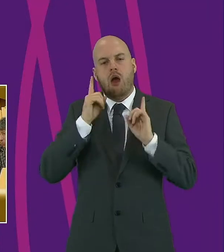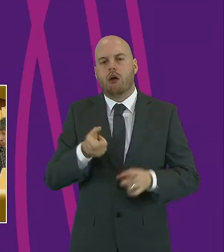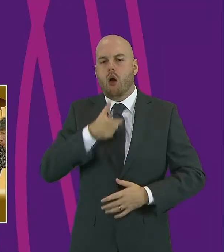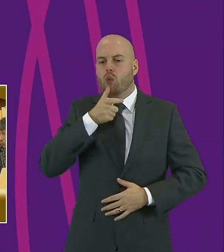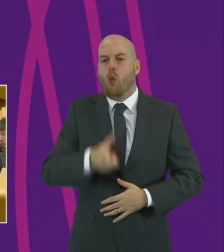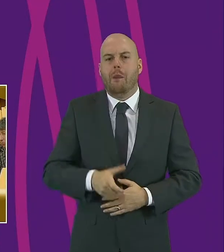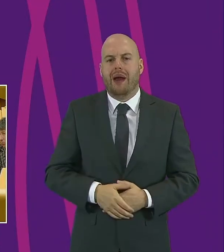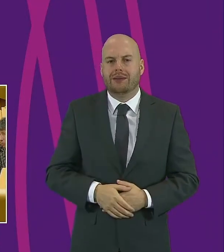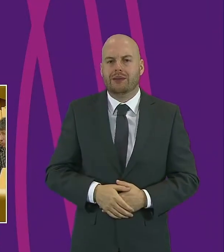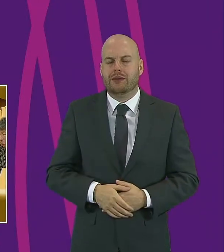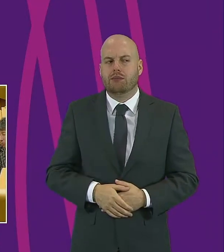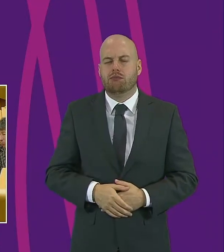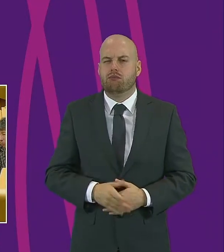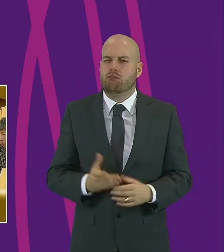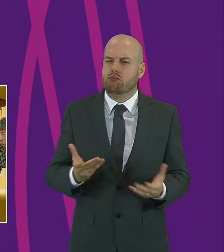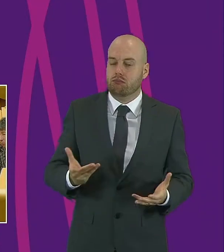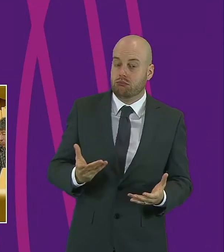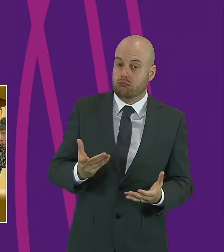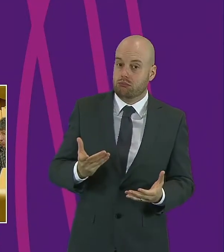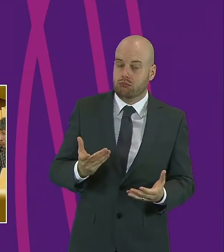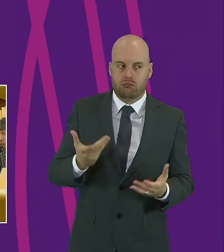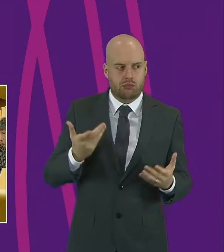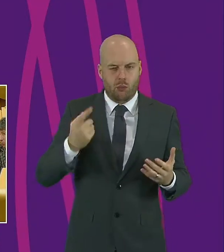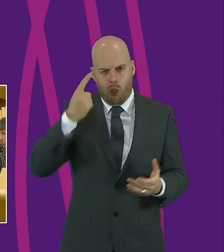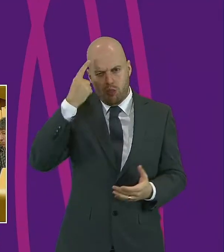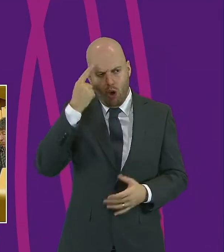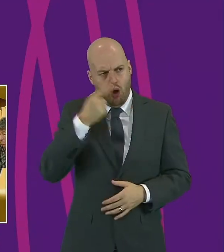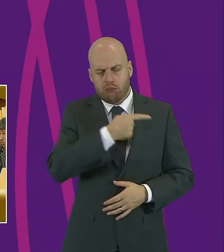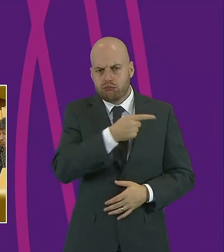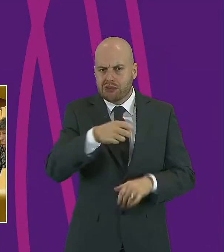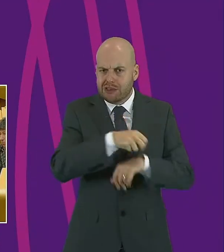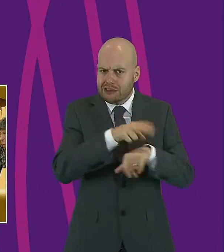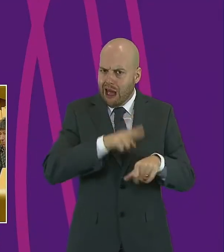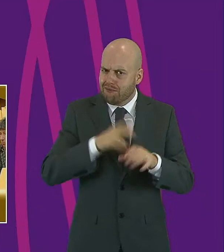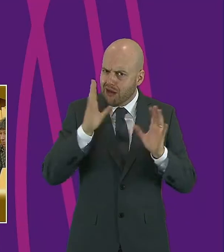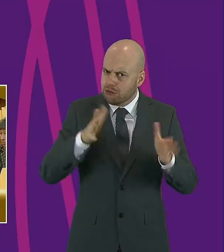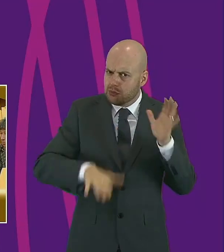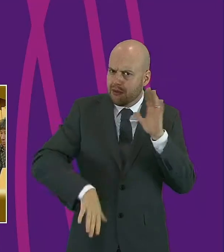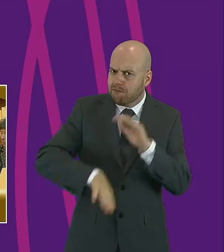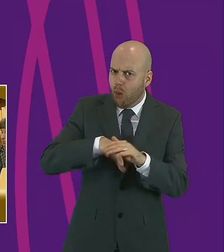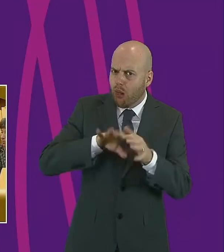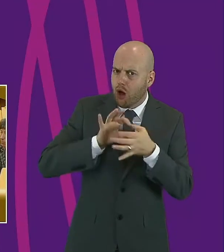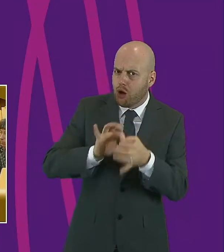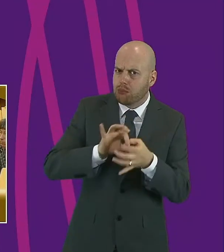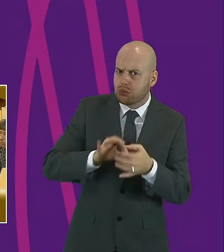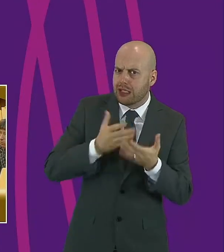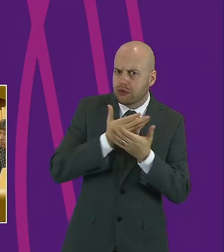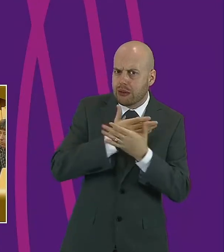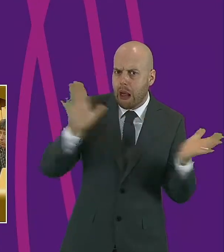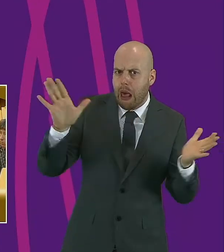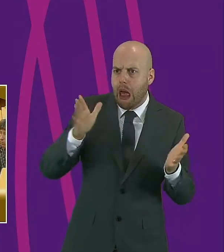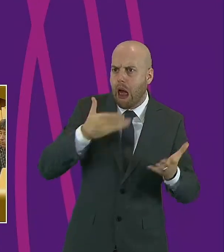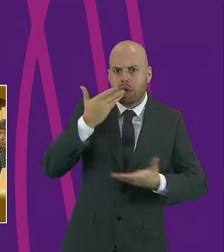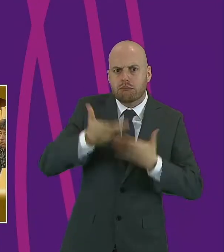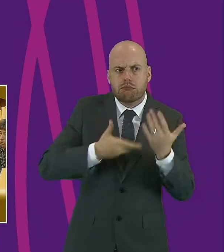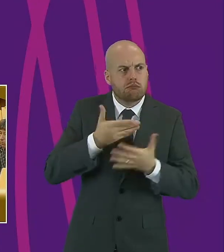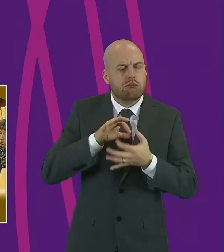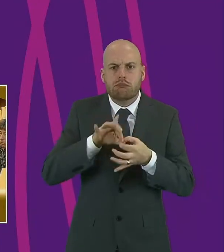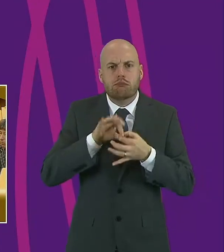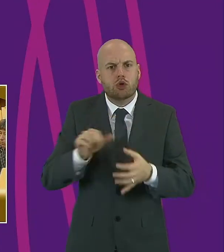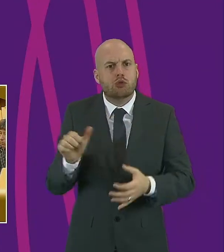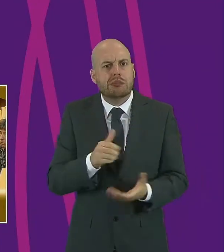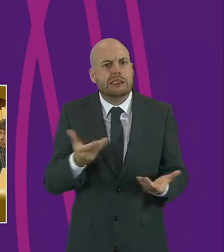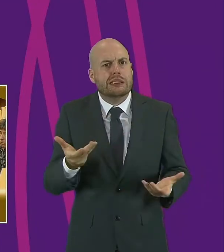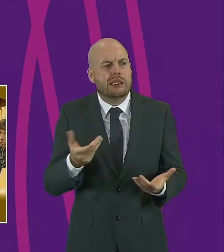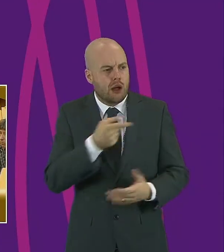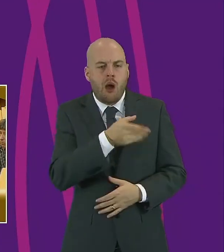in accordance with her commitment that there would be full cooperation from all parts of the Scottish Government? And was the First Minister herself